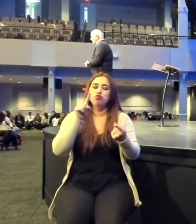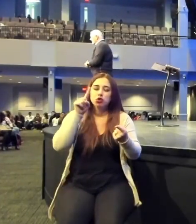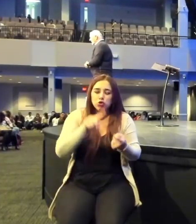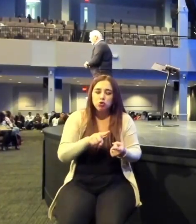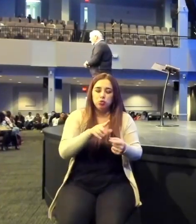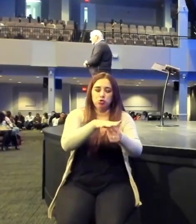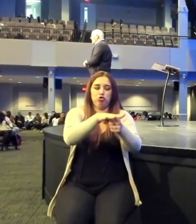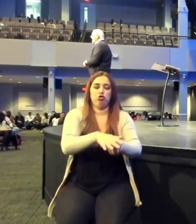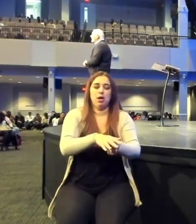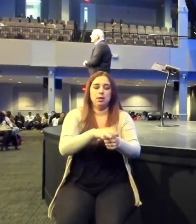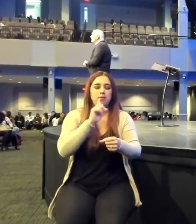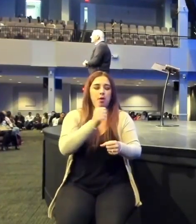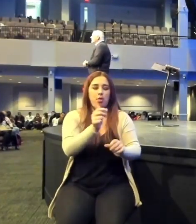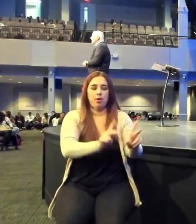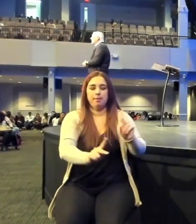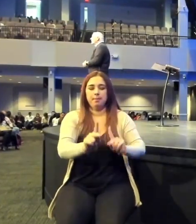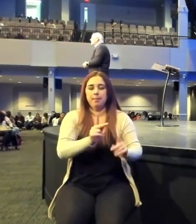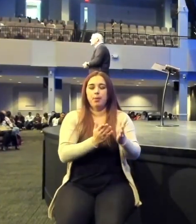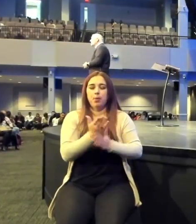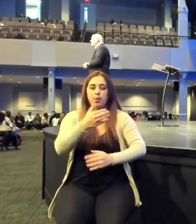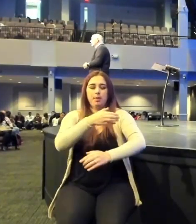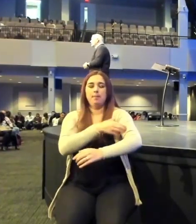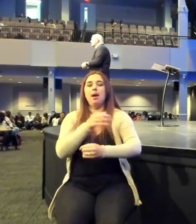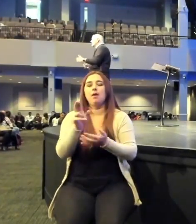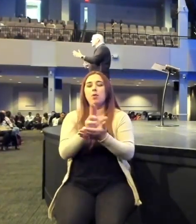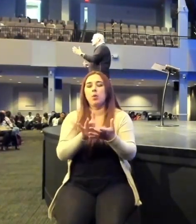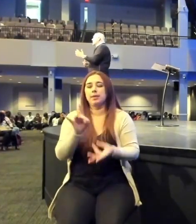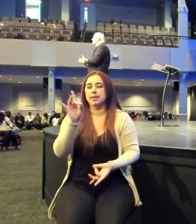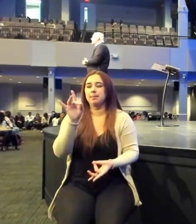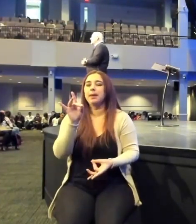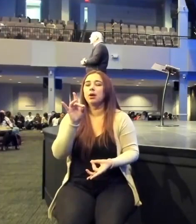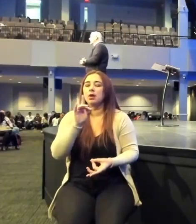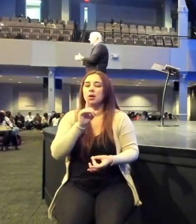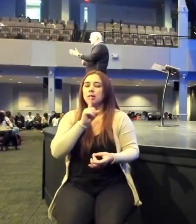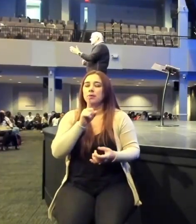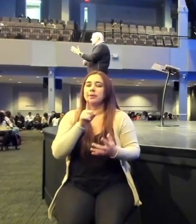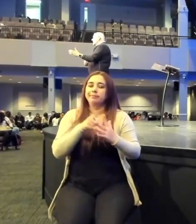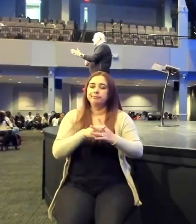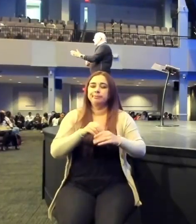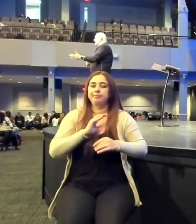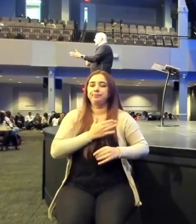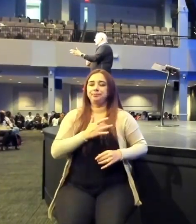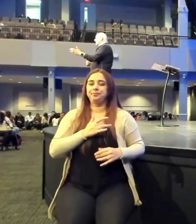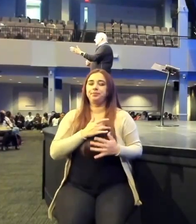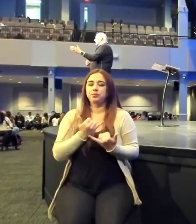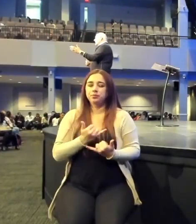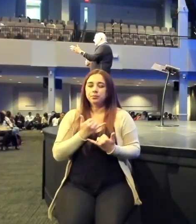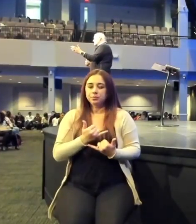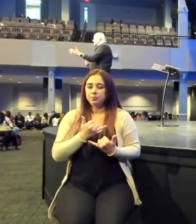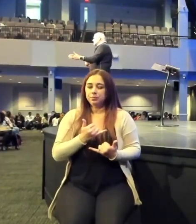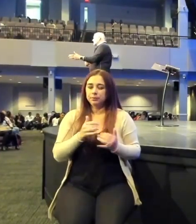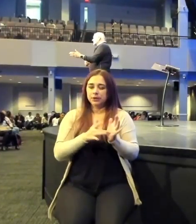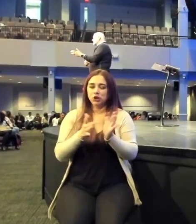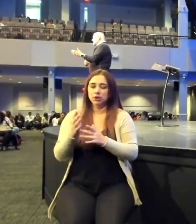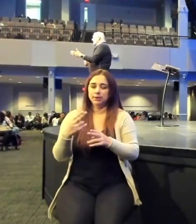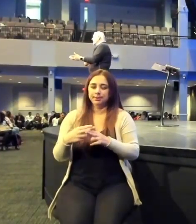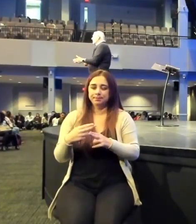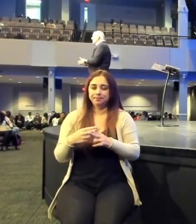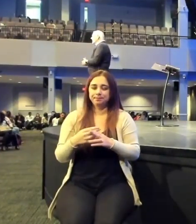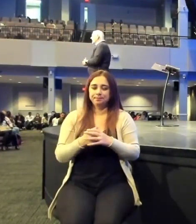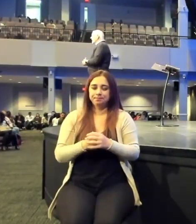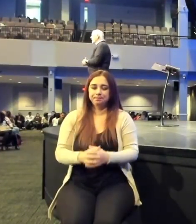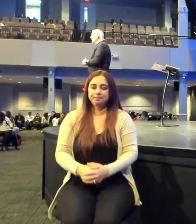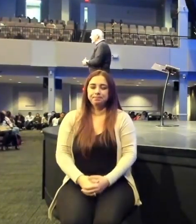others through the power of your Holy Spirit. Seal this word in our heart today, we pray, in Jesus'